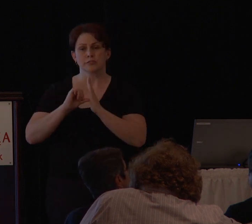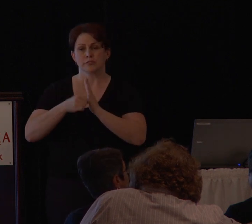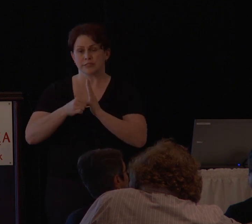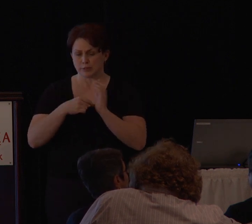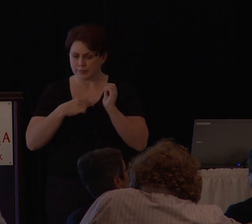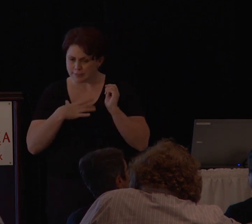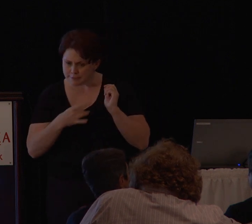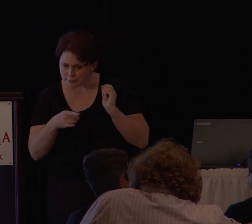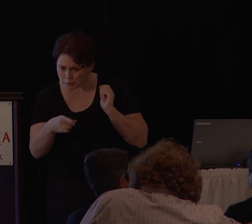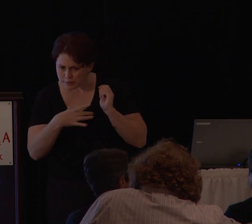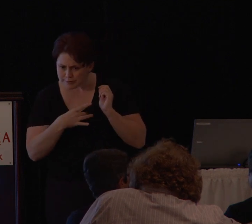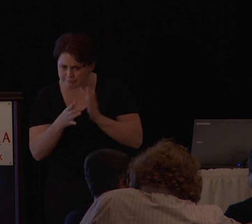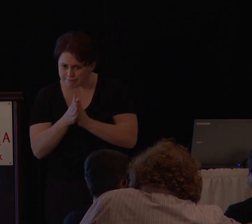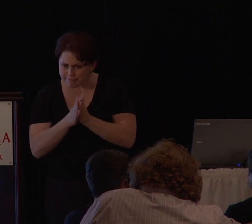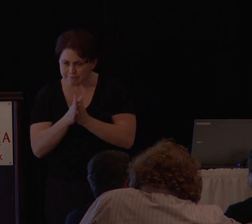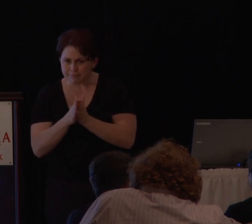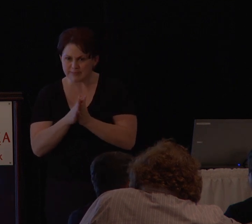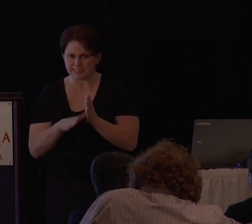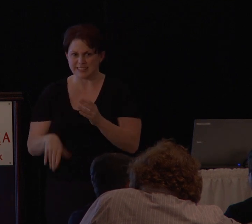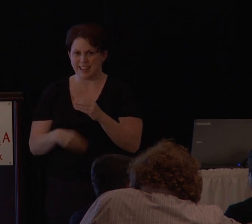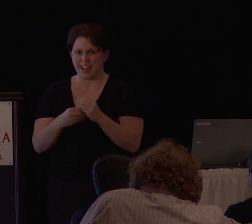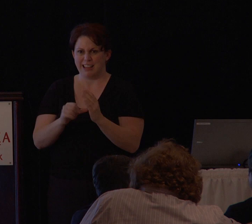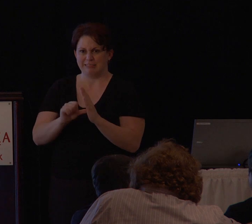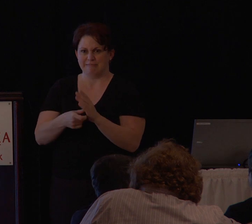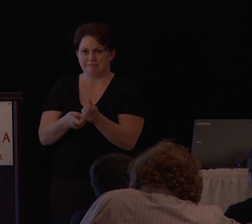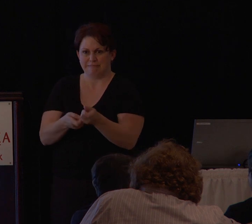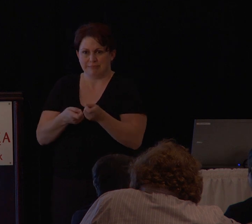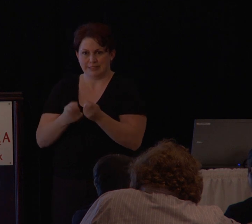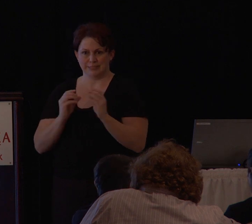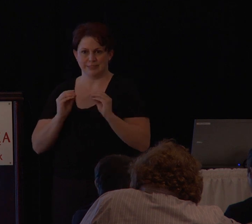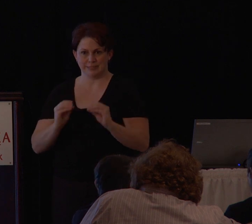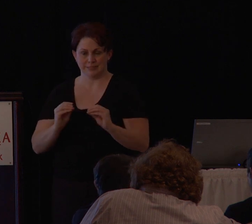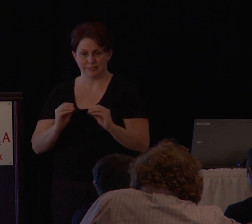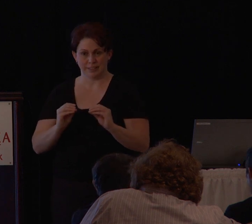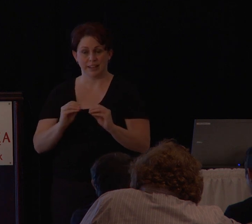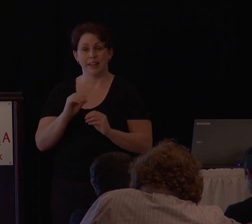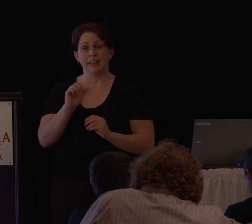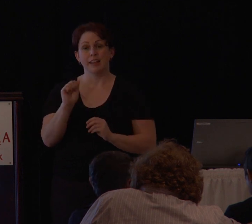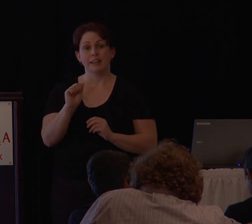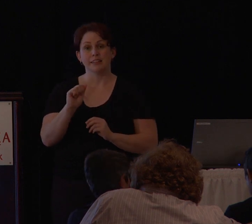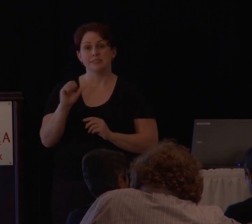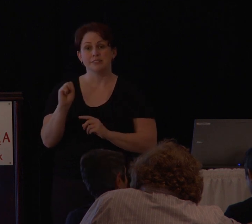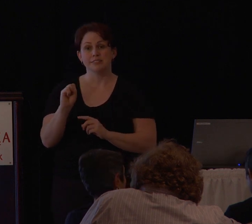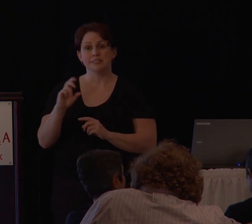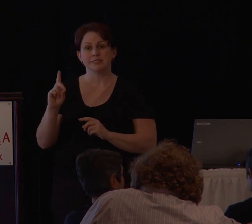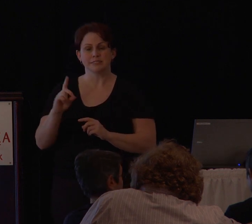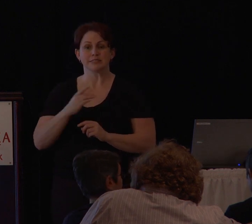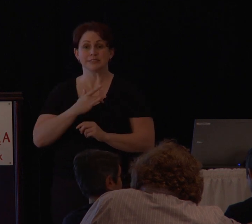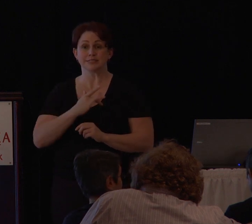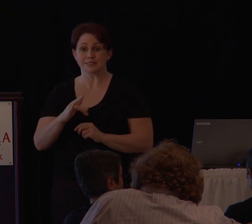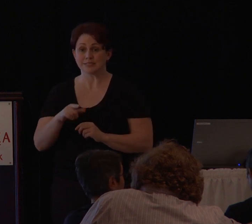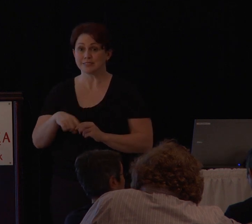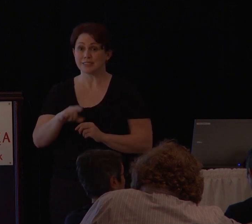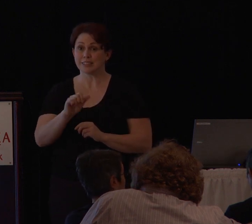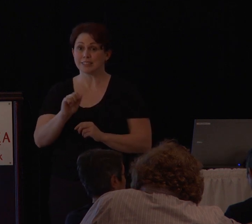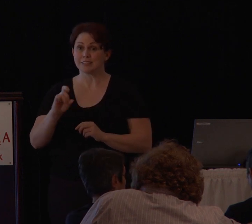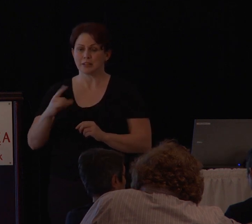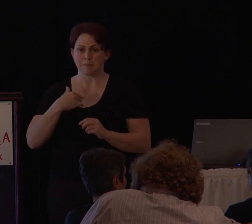of the characteristics of people with autism spectrum is that they have a very focused interest, and